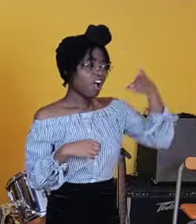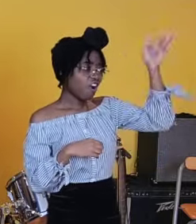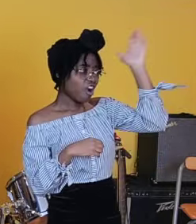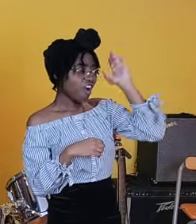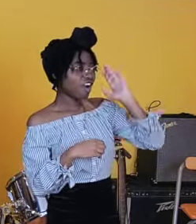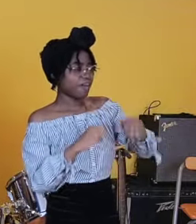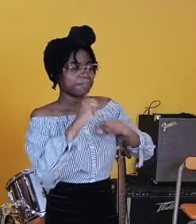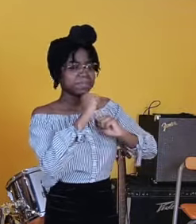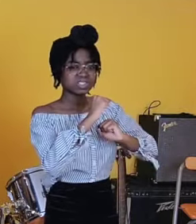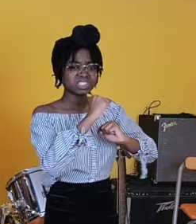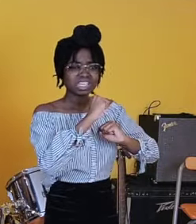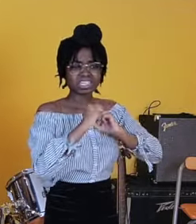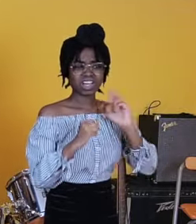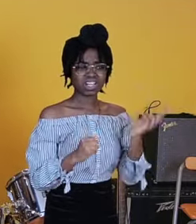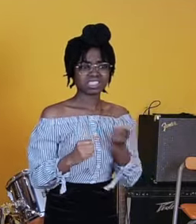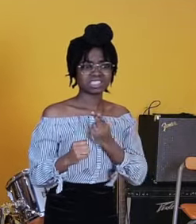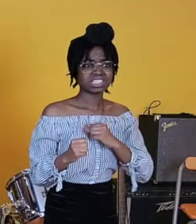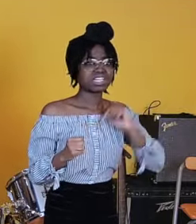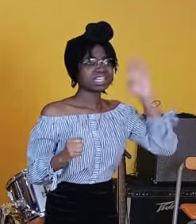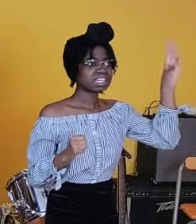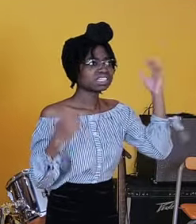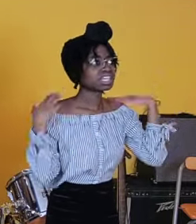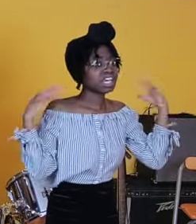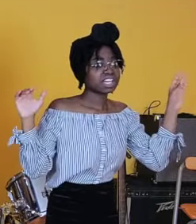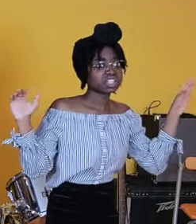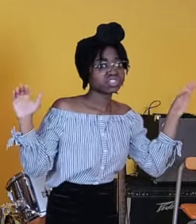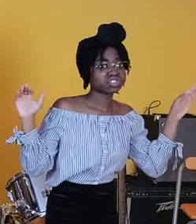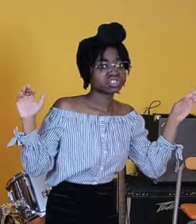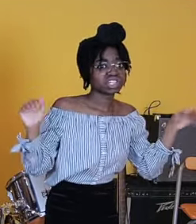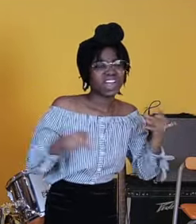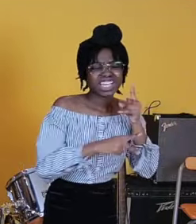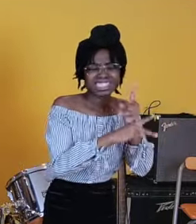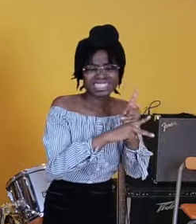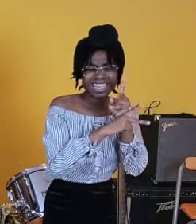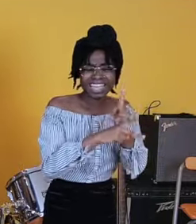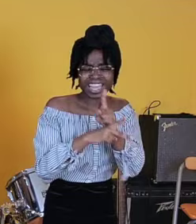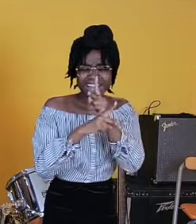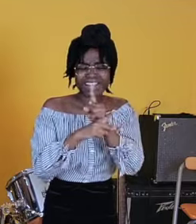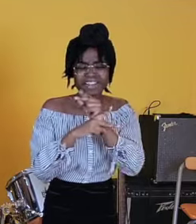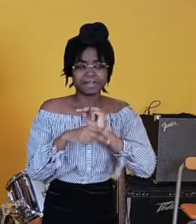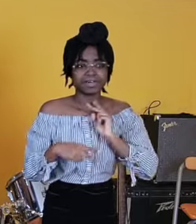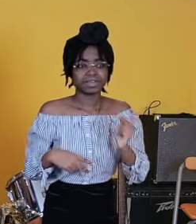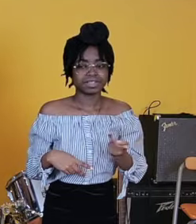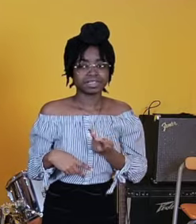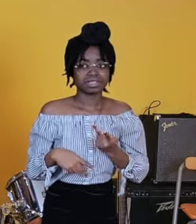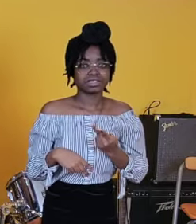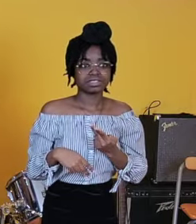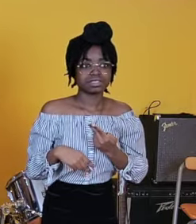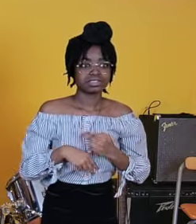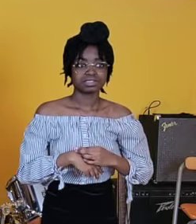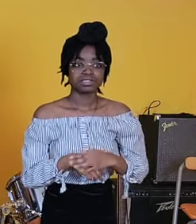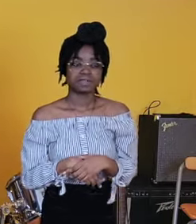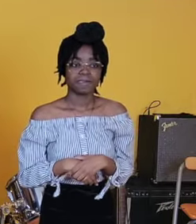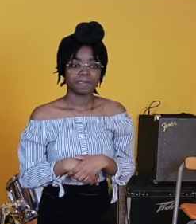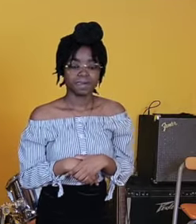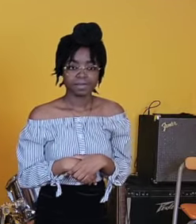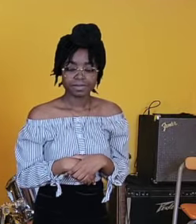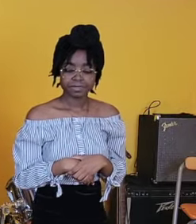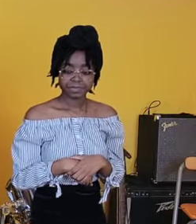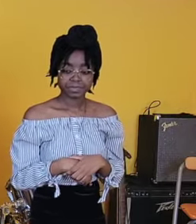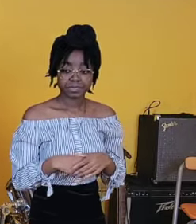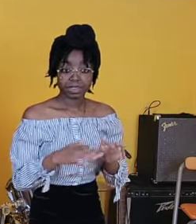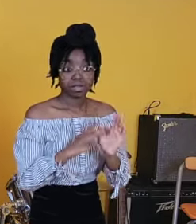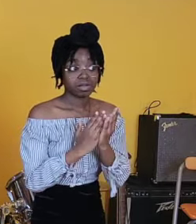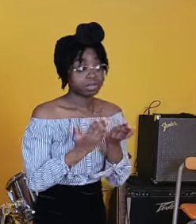his angels watching over us. That's what the Bible says, to keep us from falling, lest we dash our foot. You see what, that's what the Bible